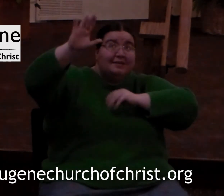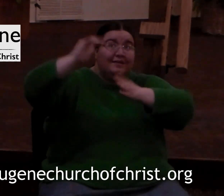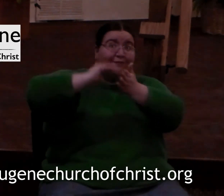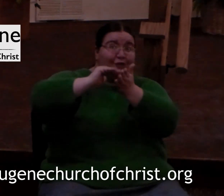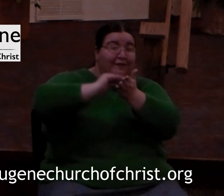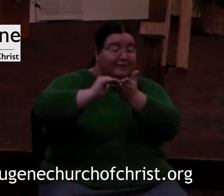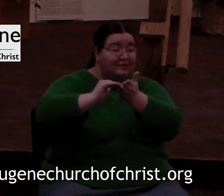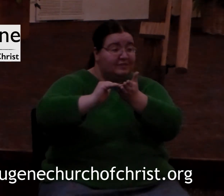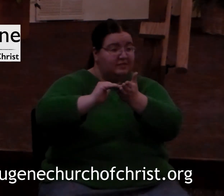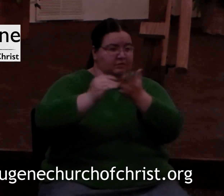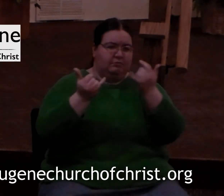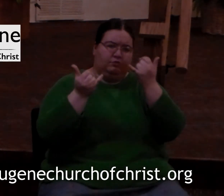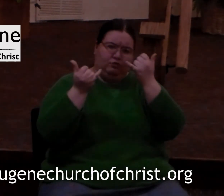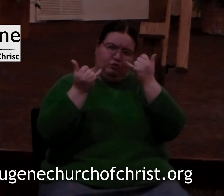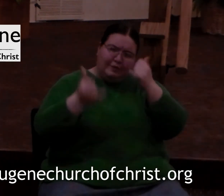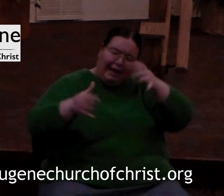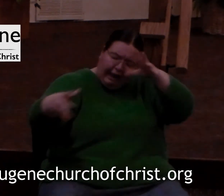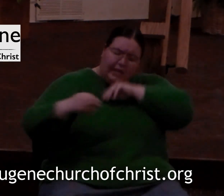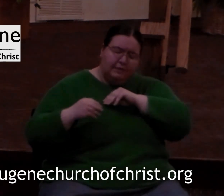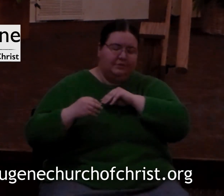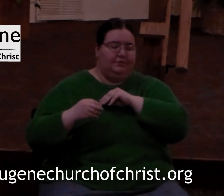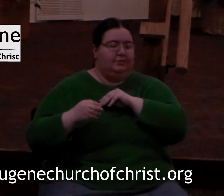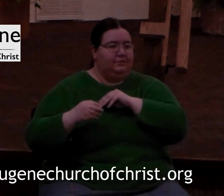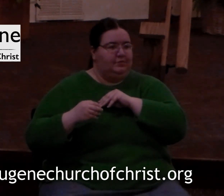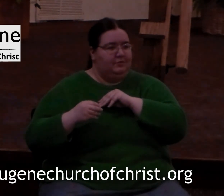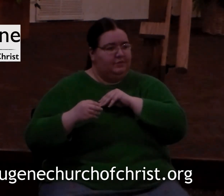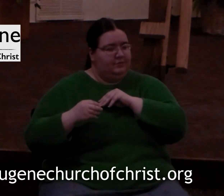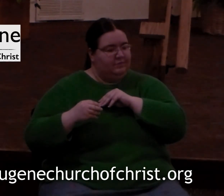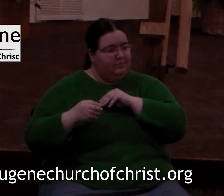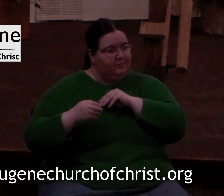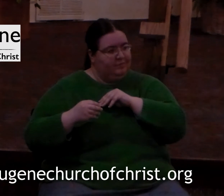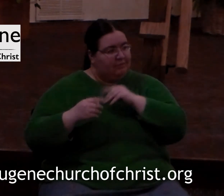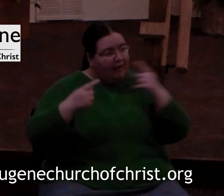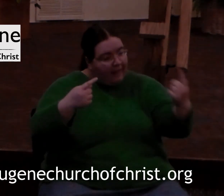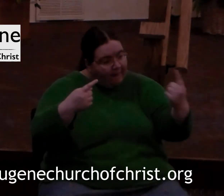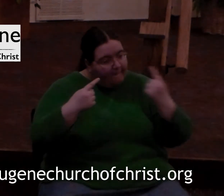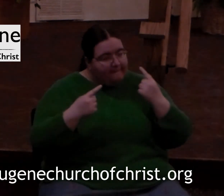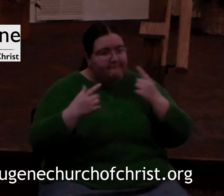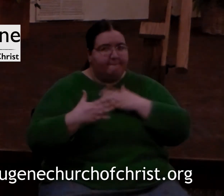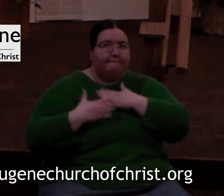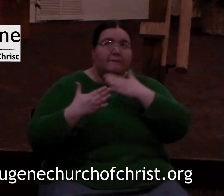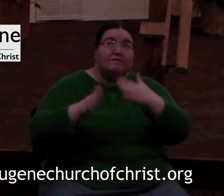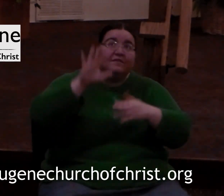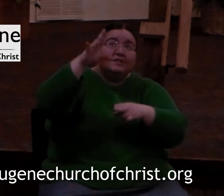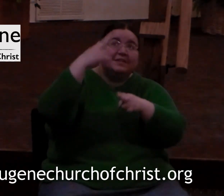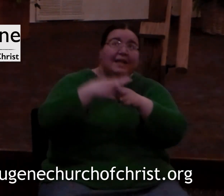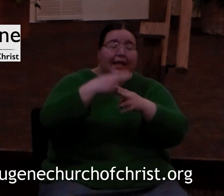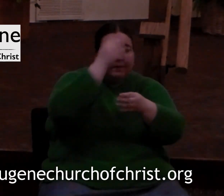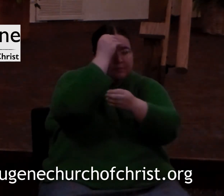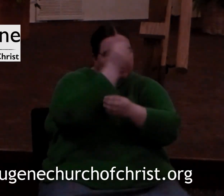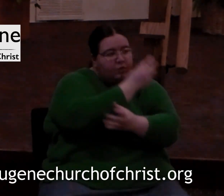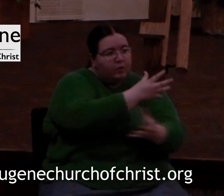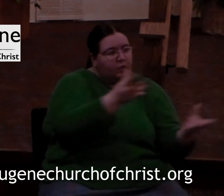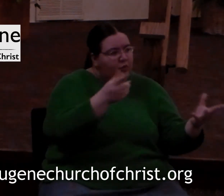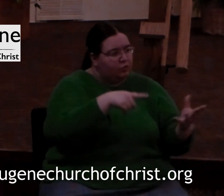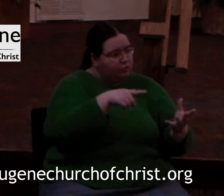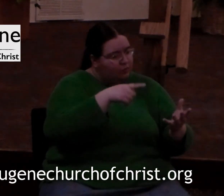that. You can come and you can confess his name and let us know that you believe he is the Son of God. And you can